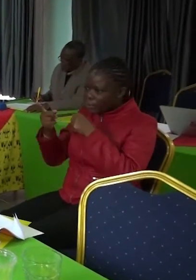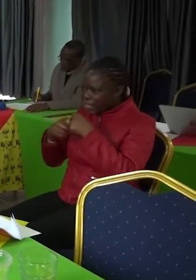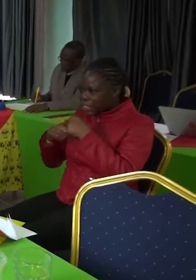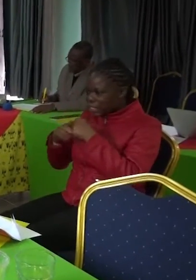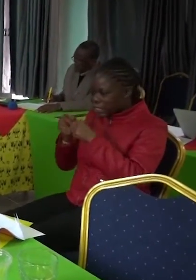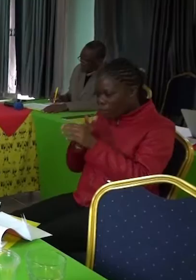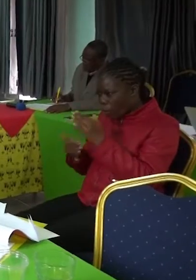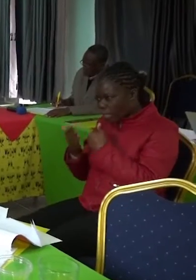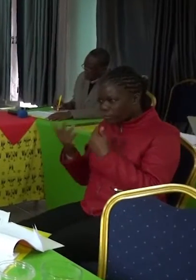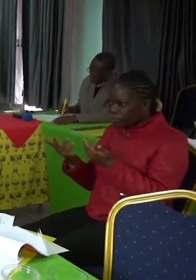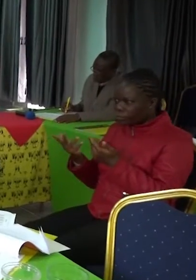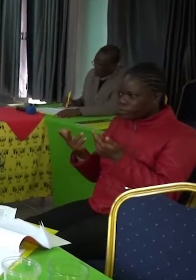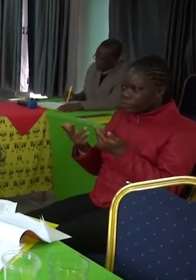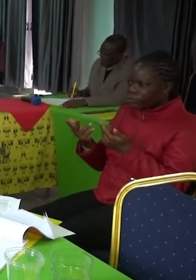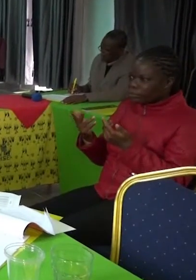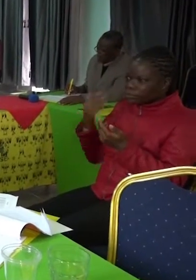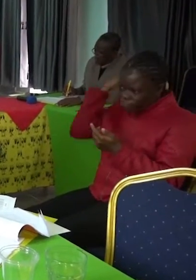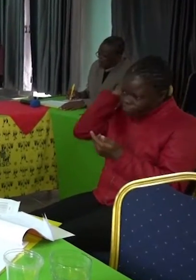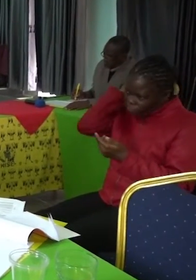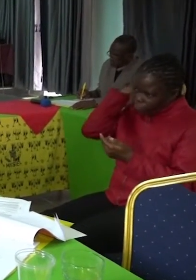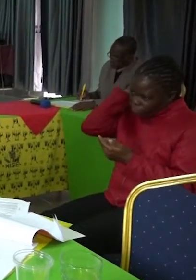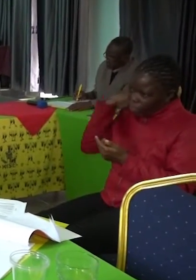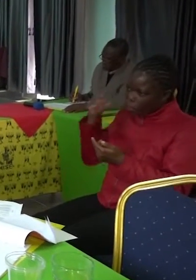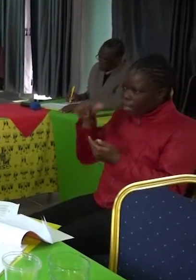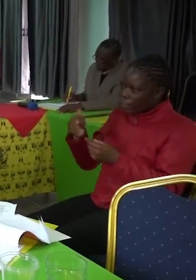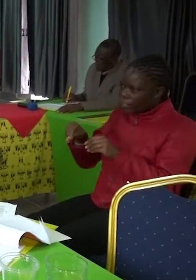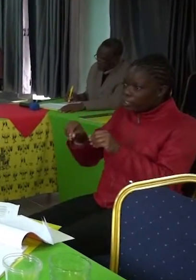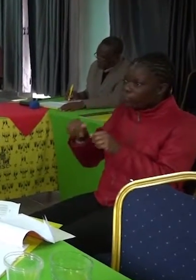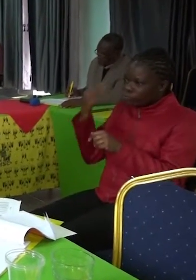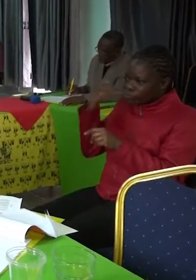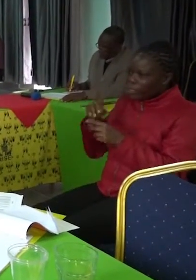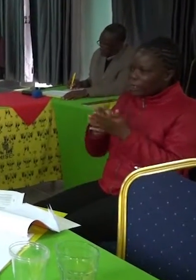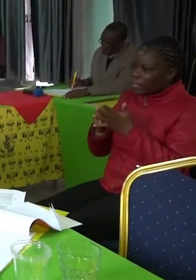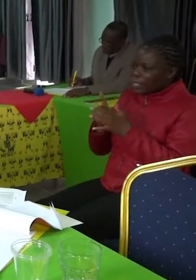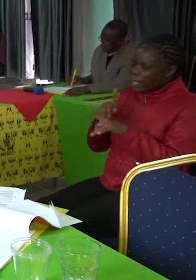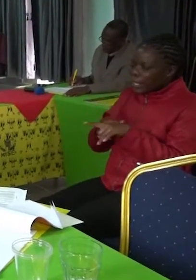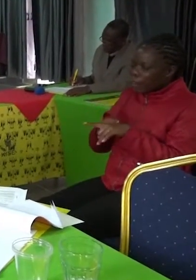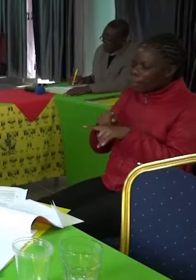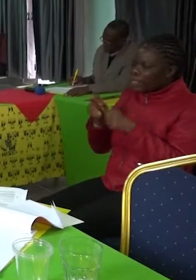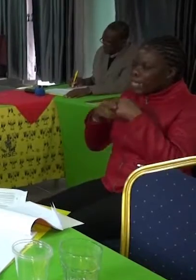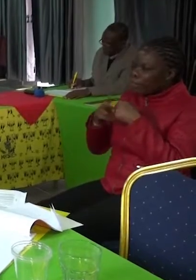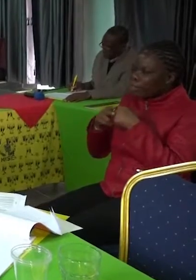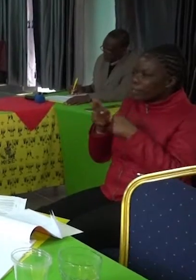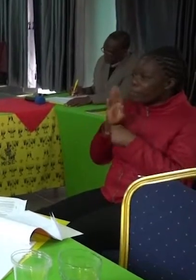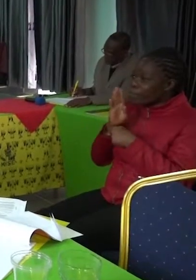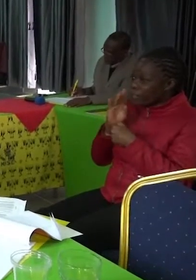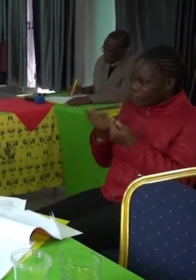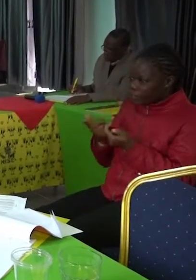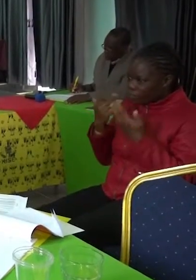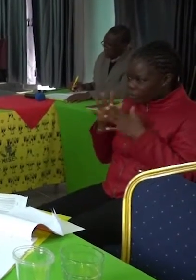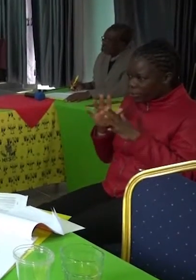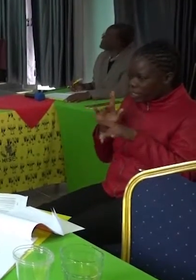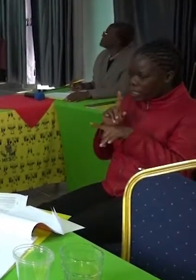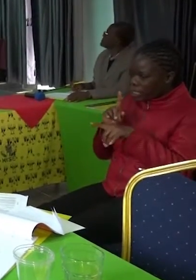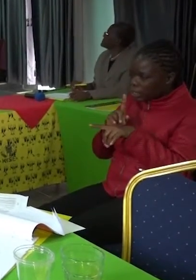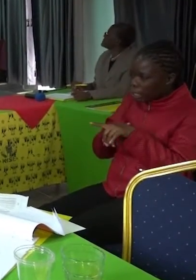we have showered, we are in the pool. And then by 7, we are at breakfast. Then when we start this curriculum, which is